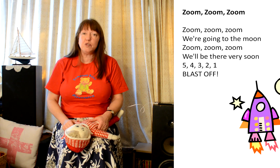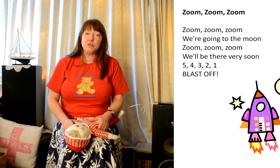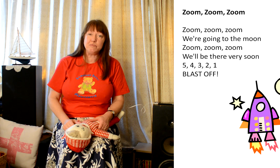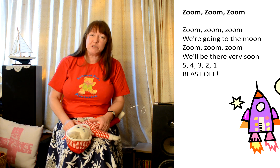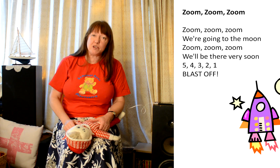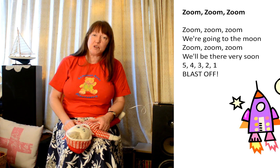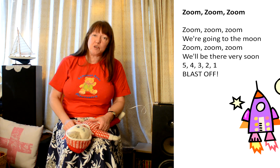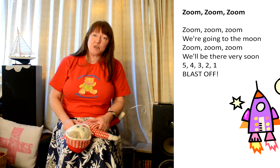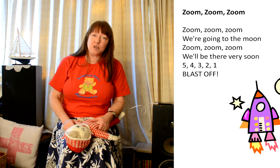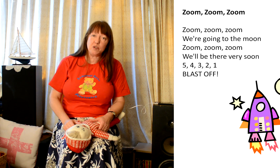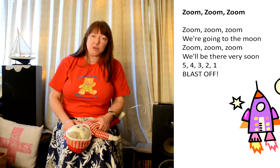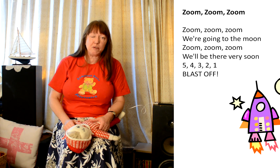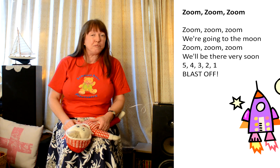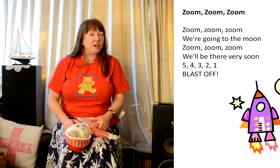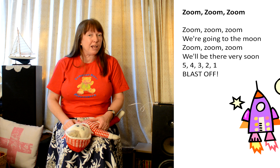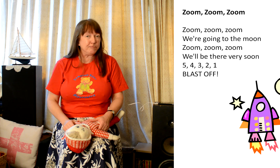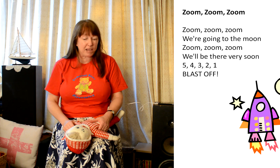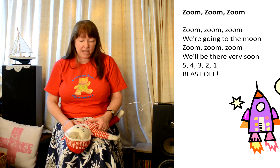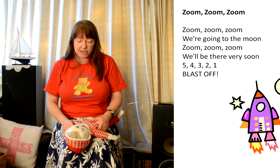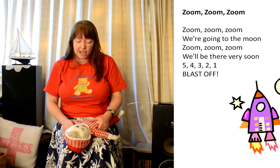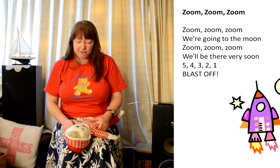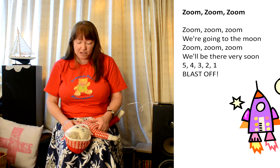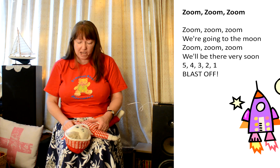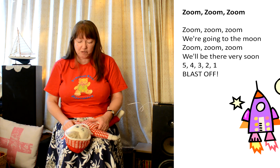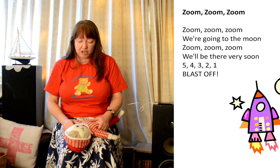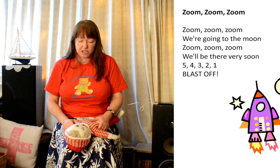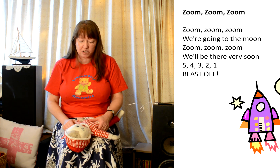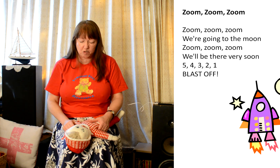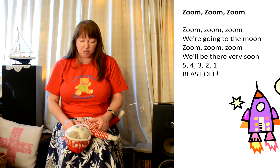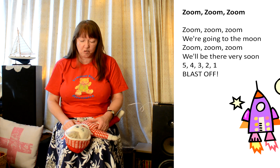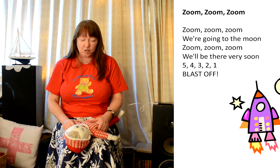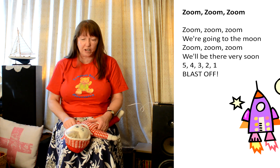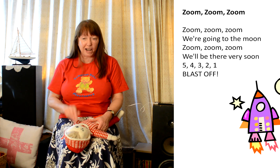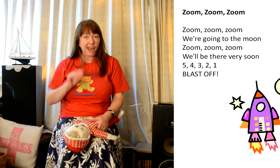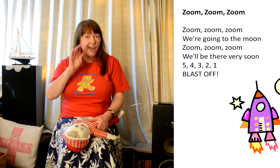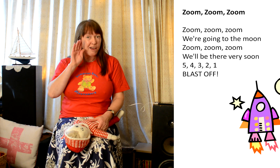zoom, zoom, we'll be there very soon.